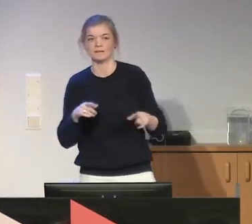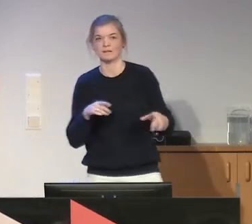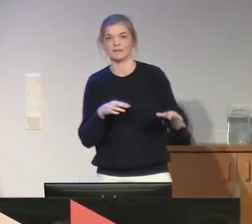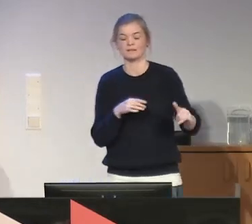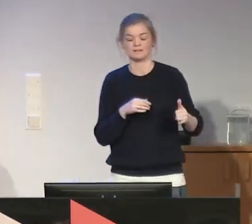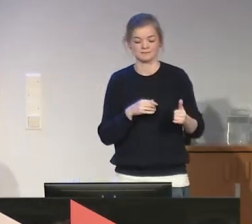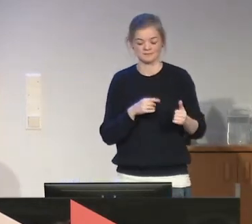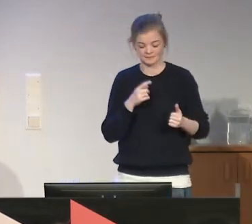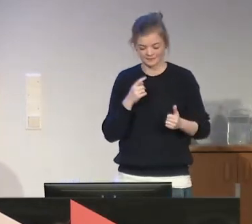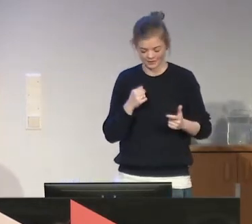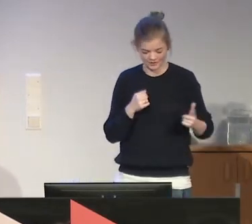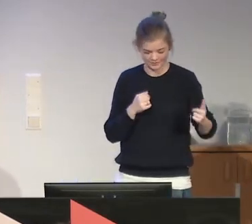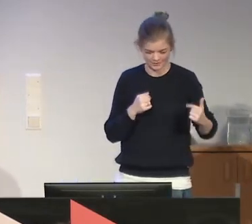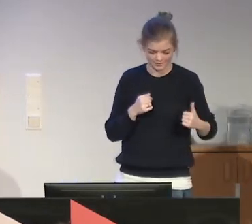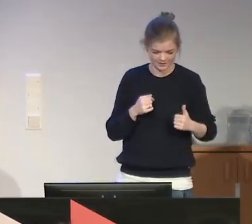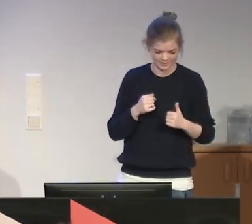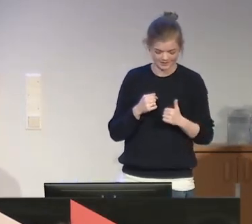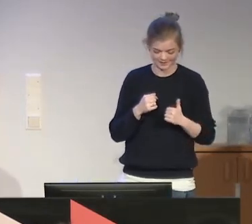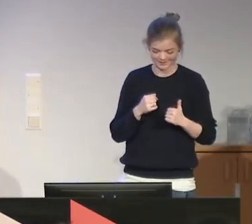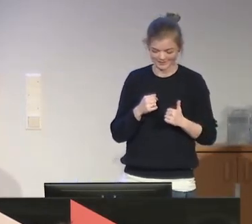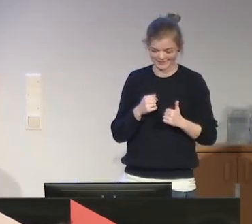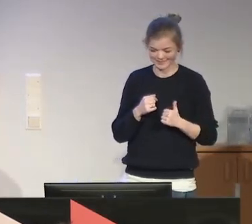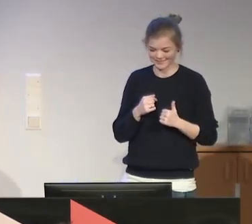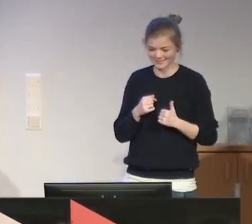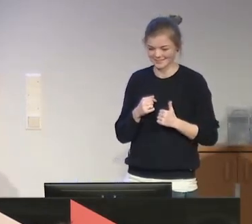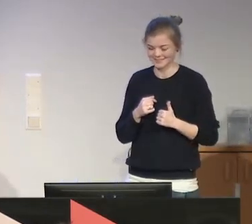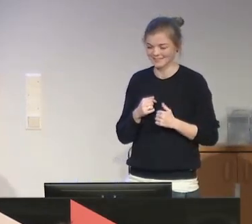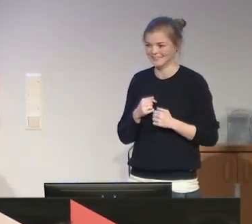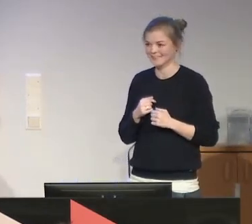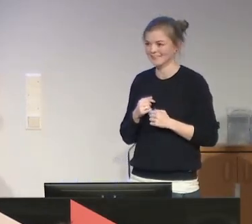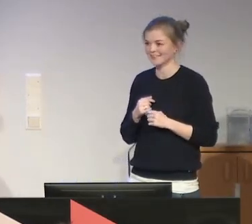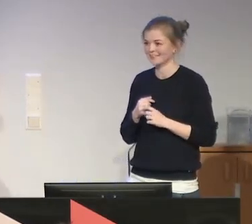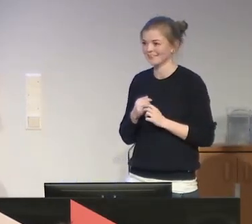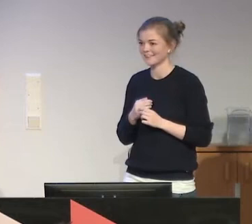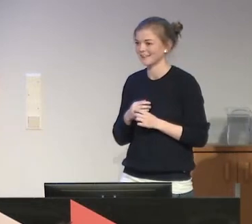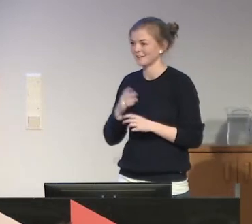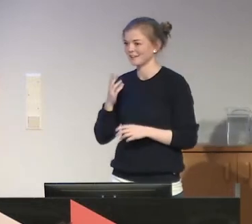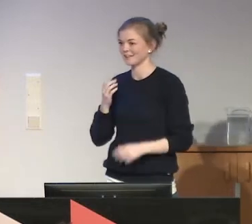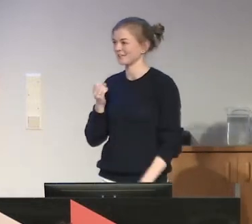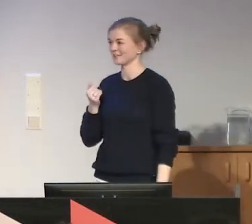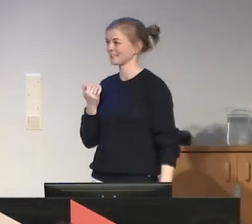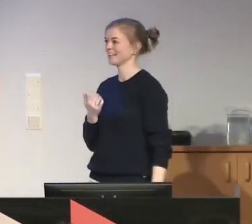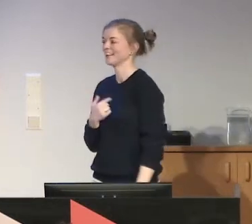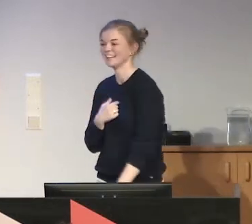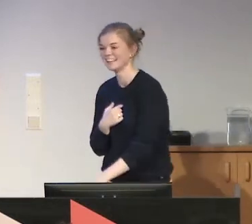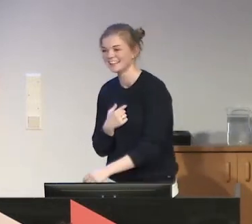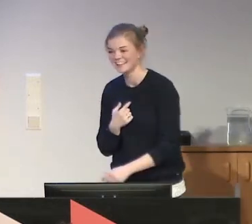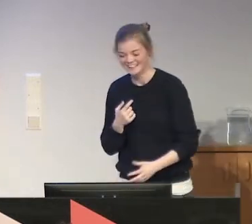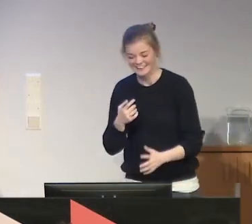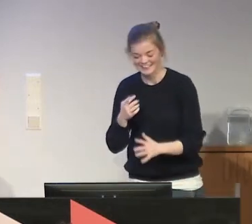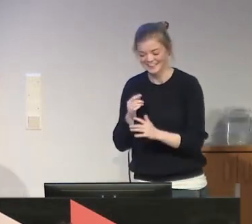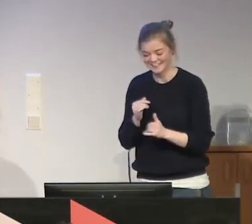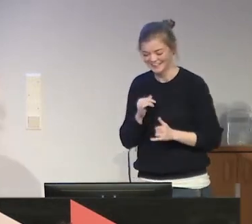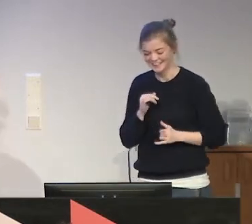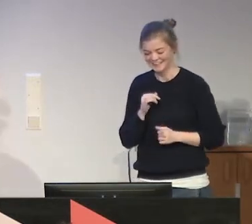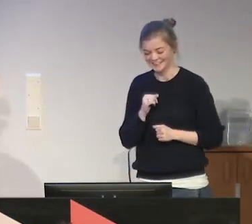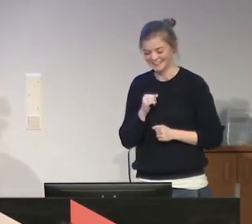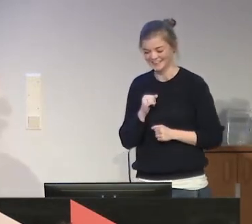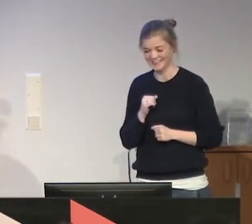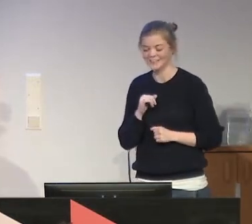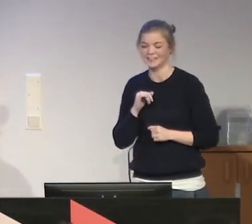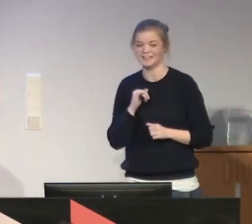He was using the sign that looks like bath or bathroom to me, and now the interpreter just ruined